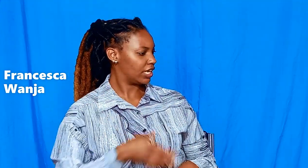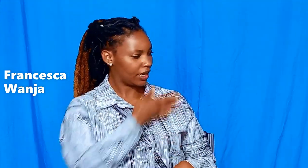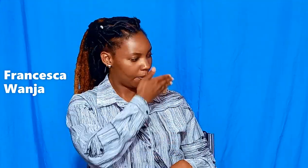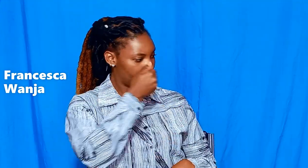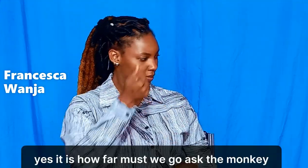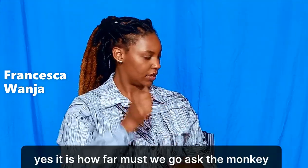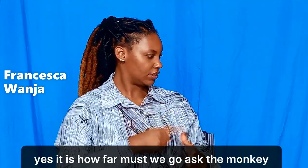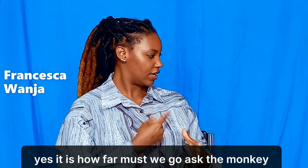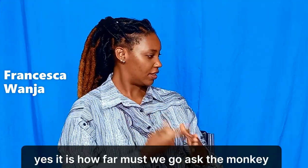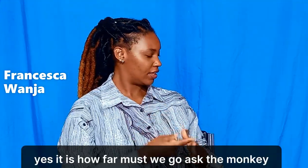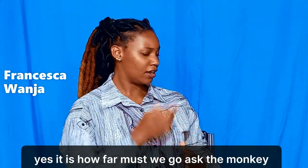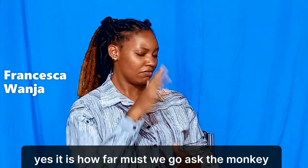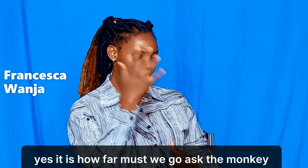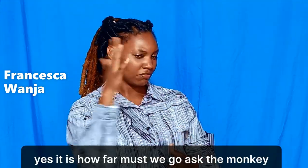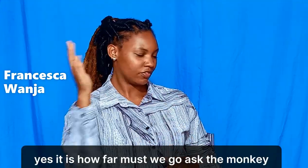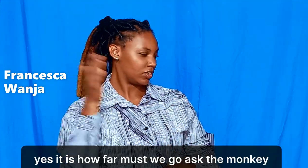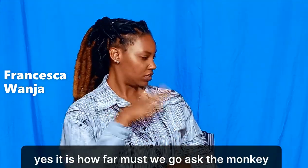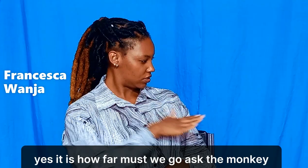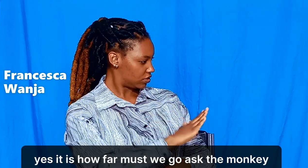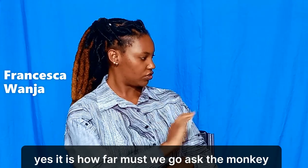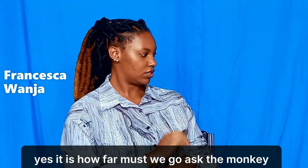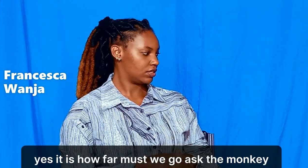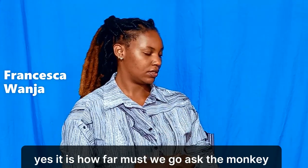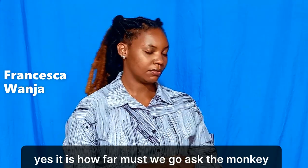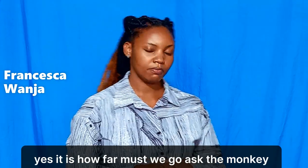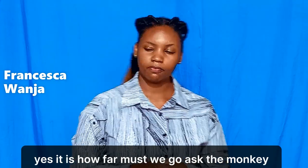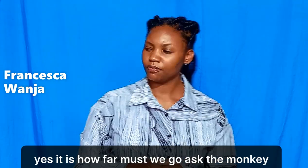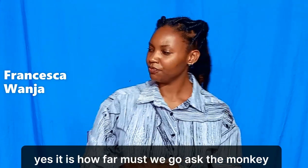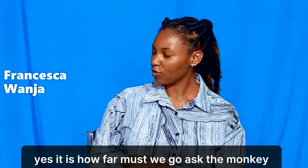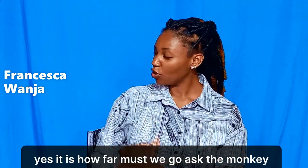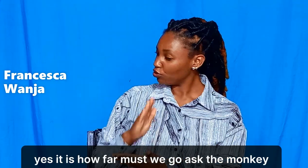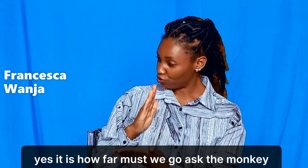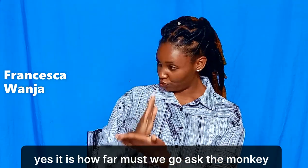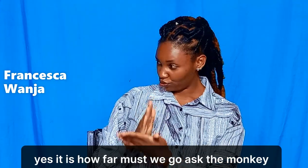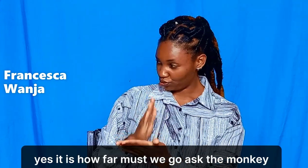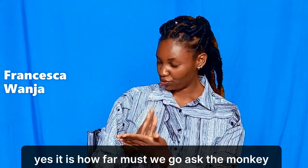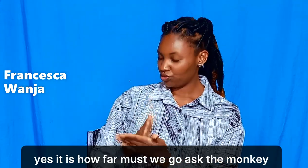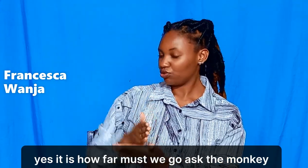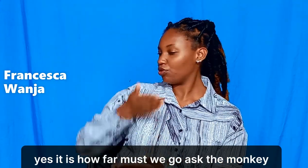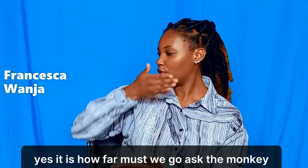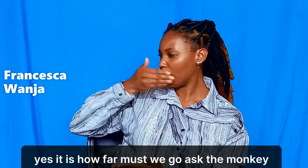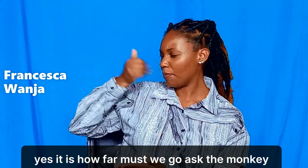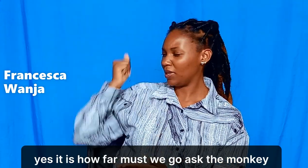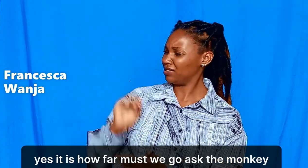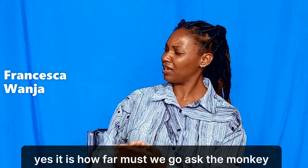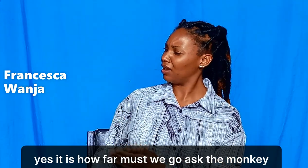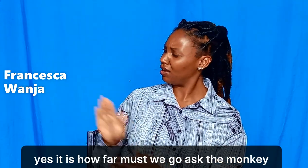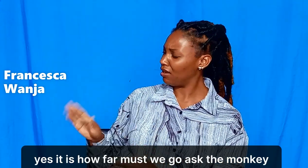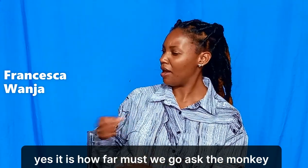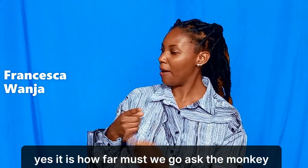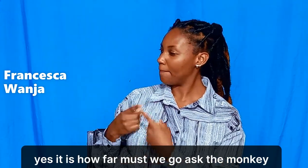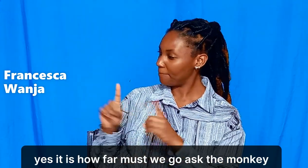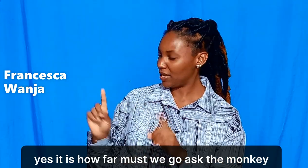Yes, it is. How far must we go? Asked the monkey.